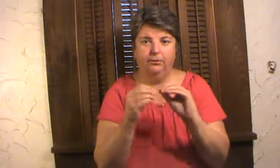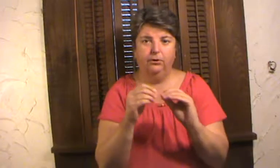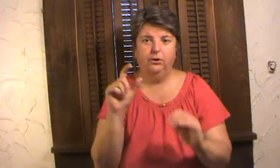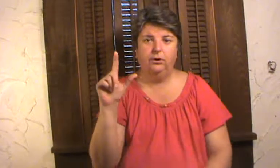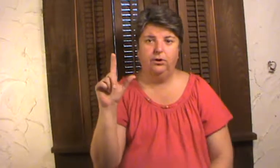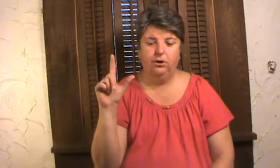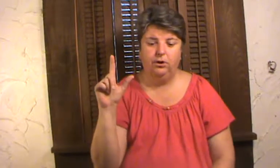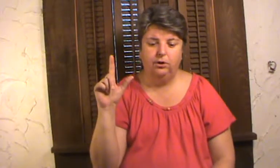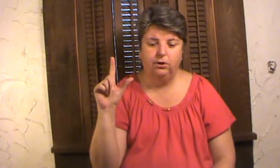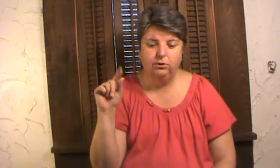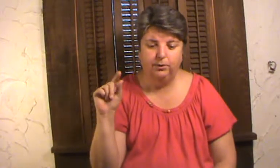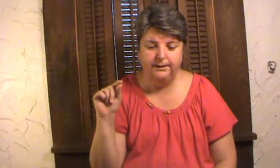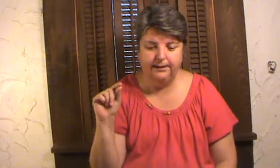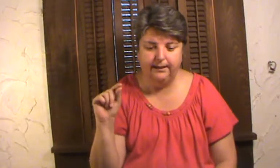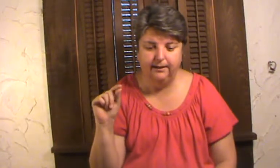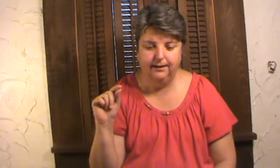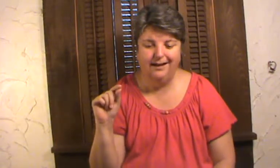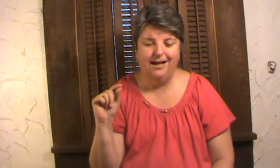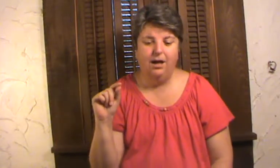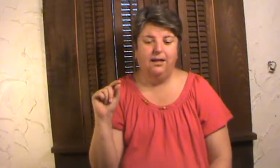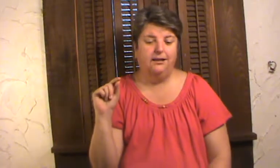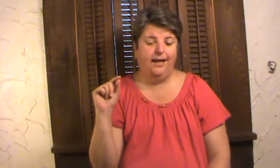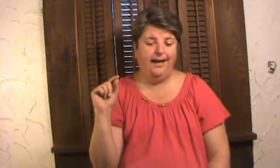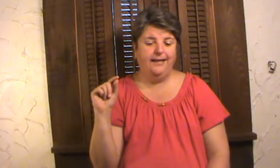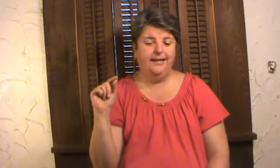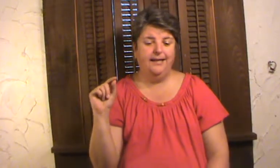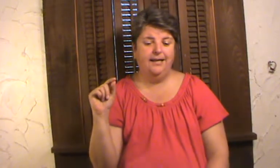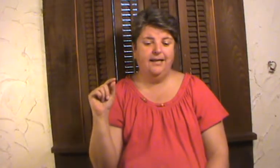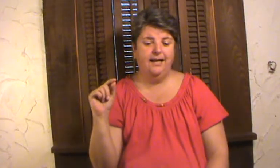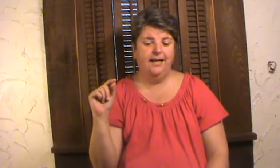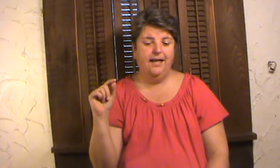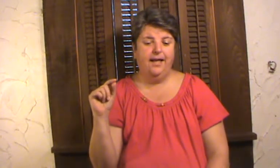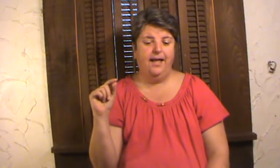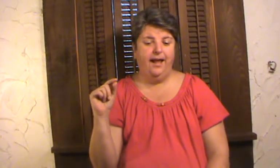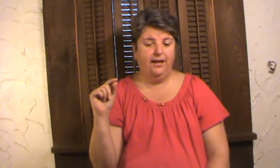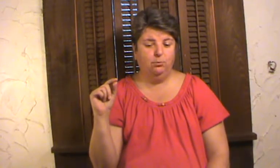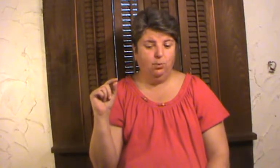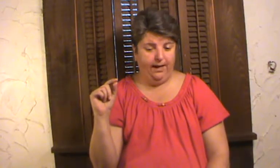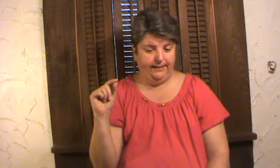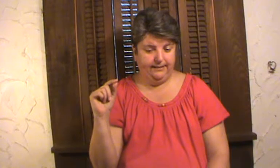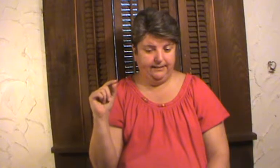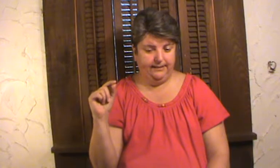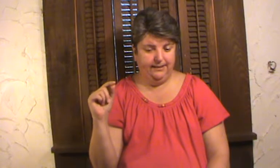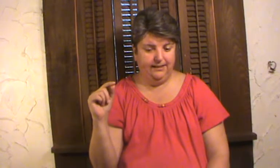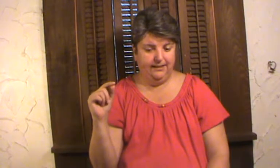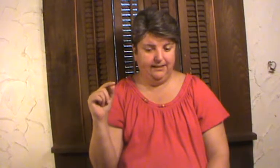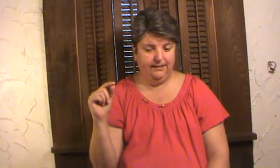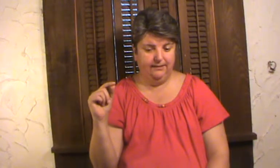Number 20. Like and white.